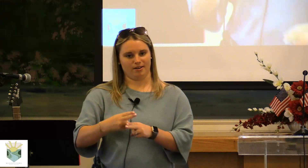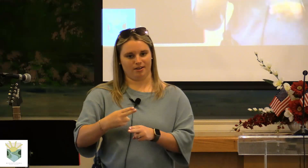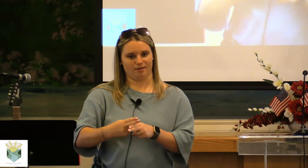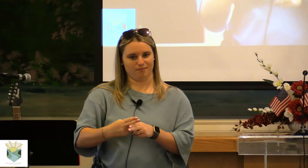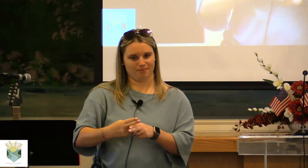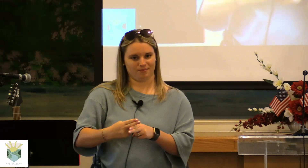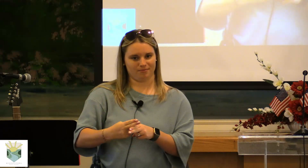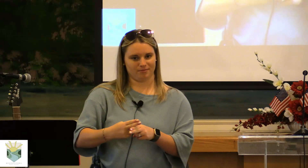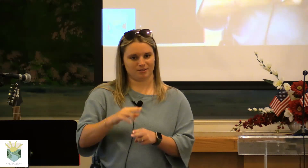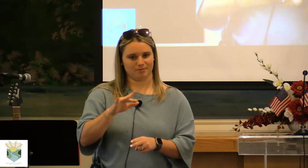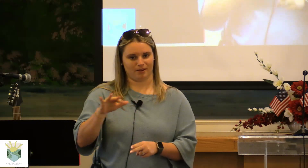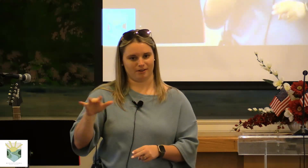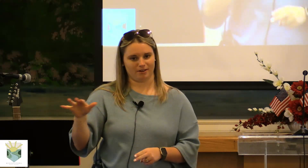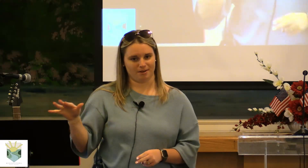name, spell out your name.